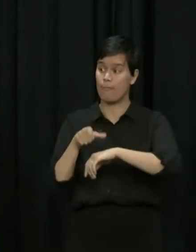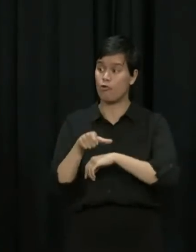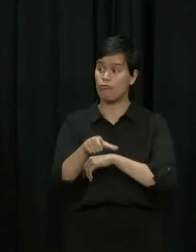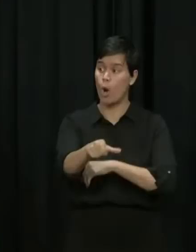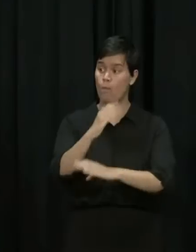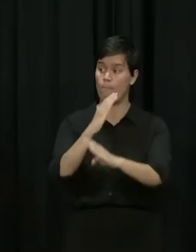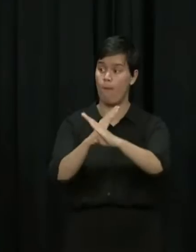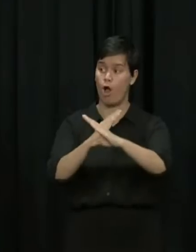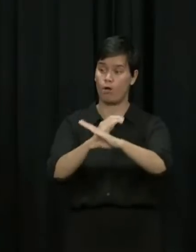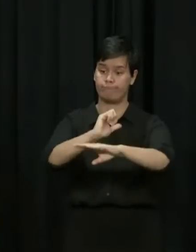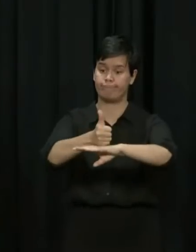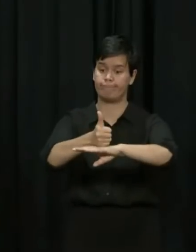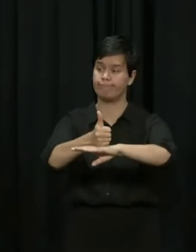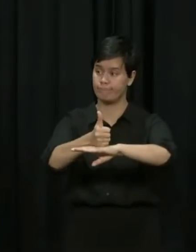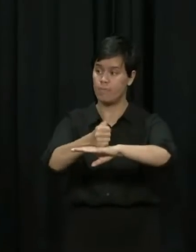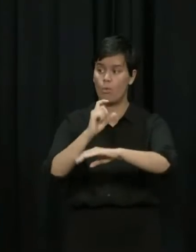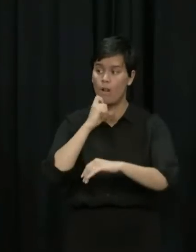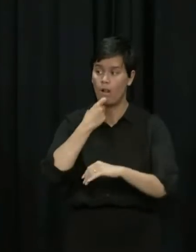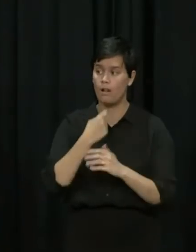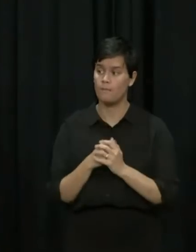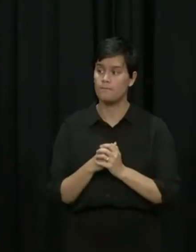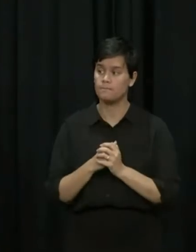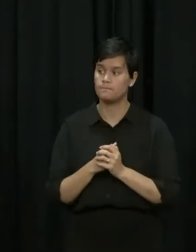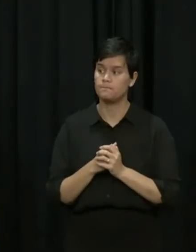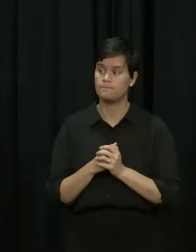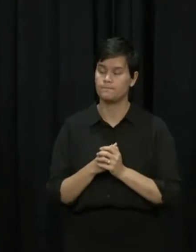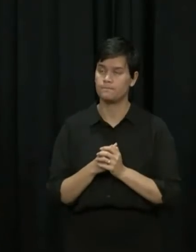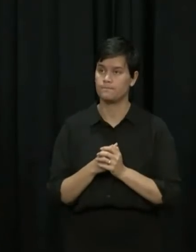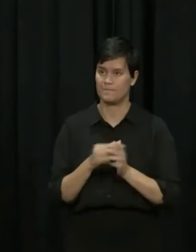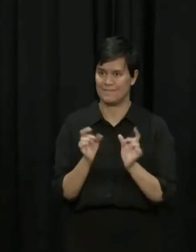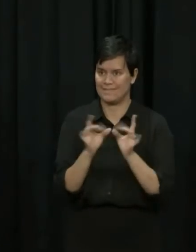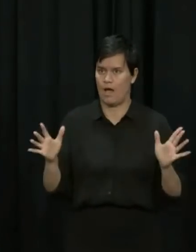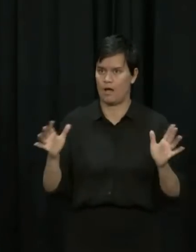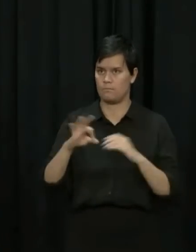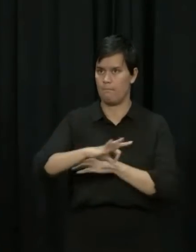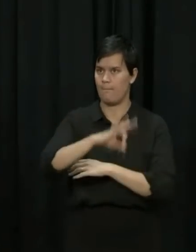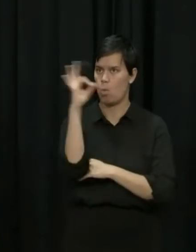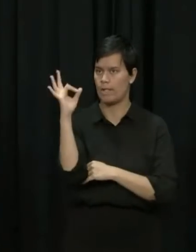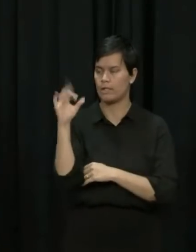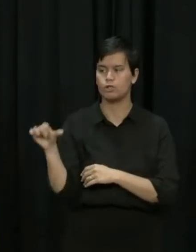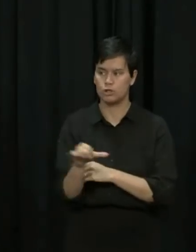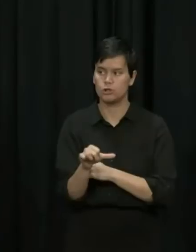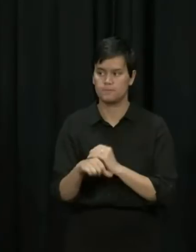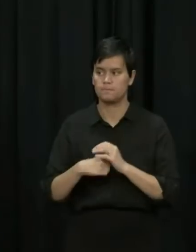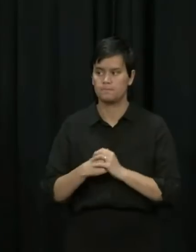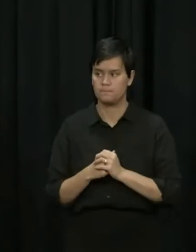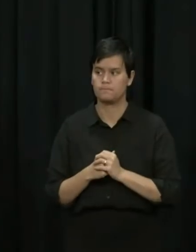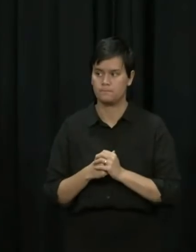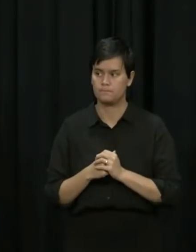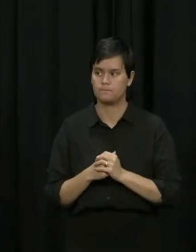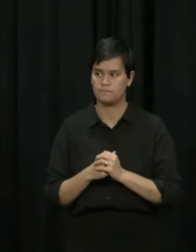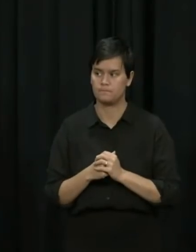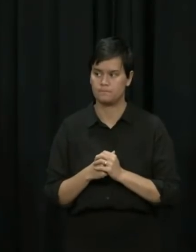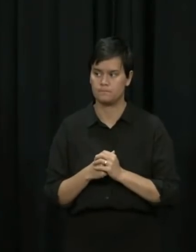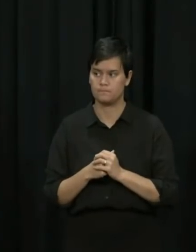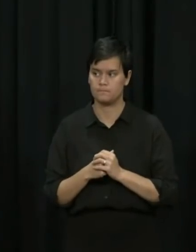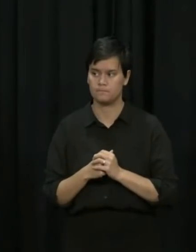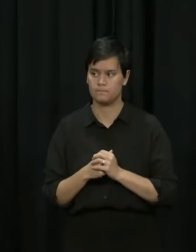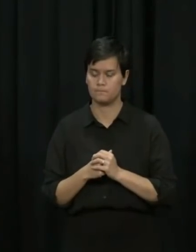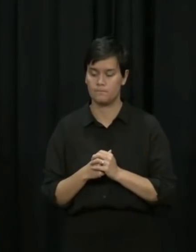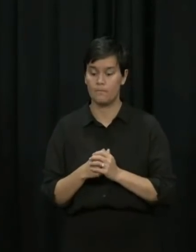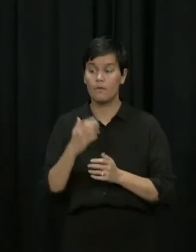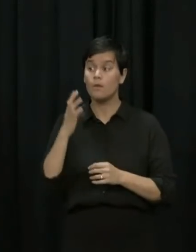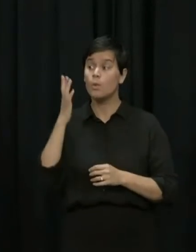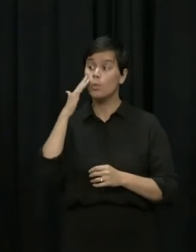that's most likely expected to be in place from the morning. In the first 24 hours, when those checks